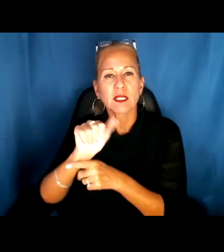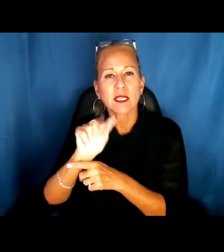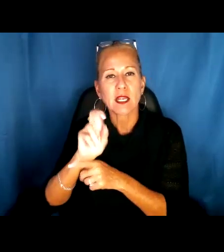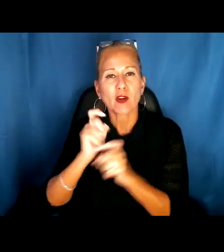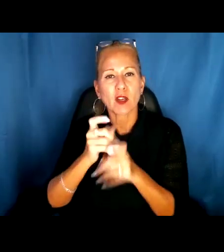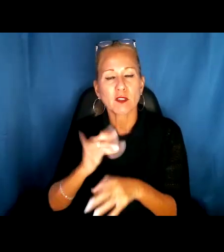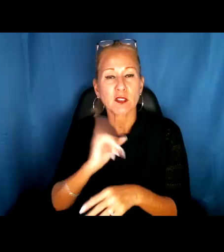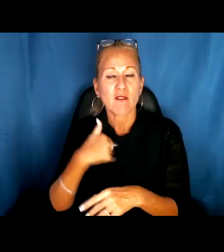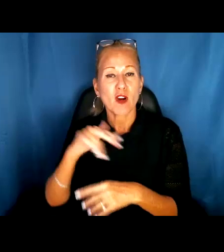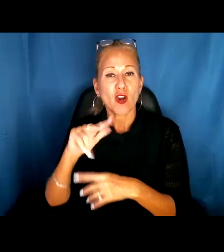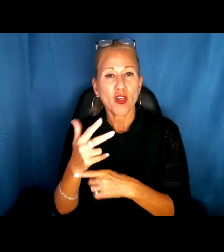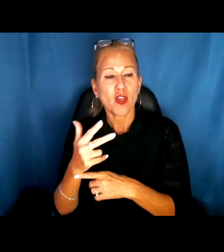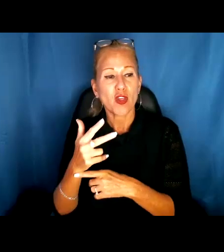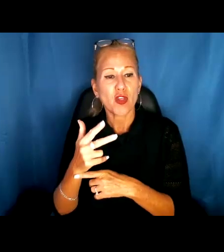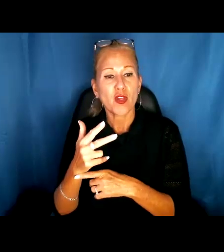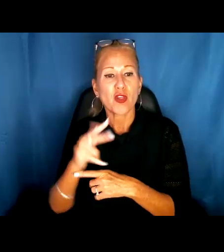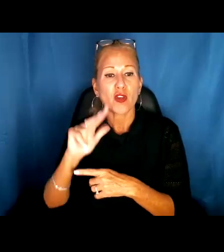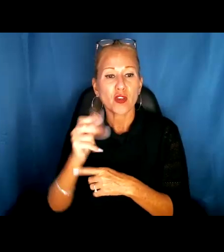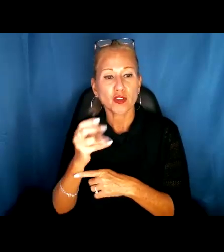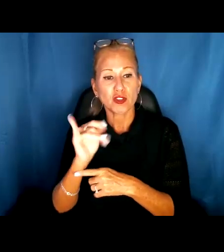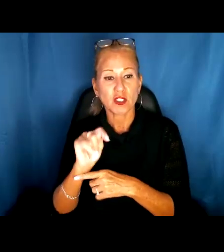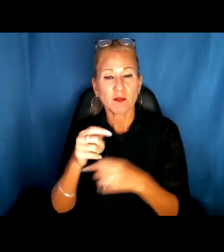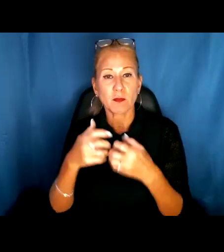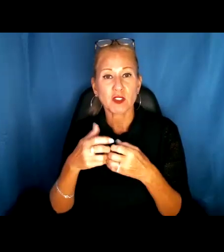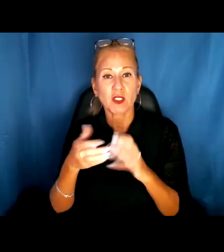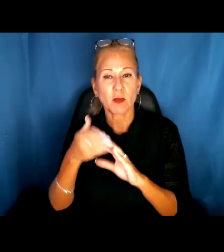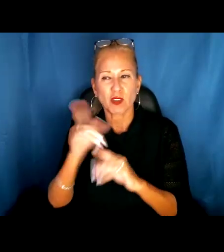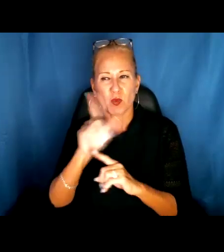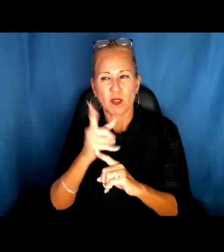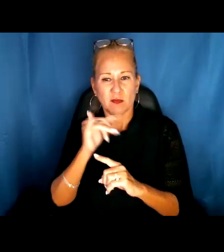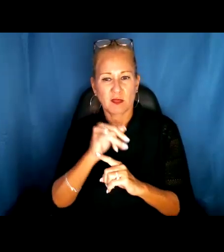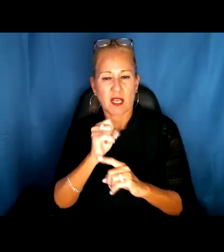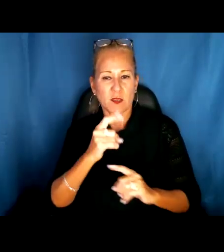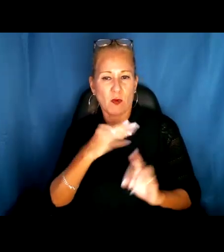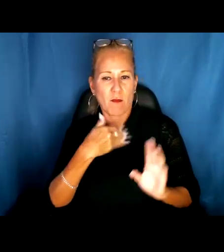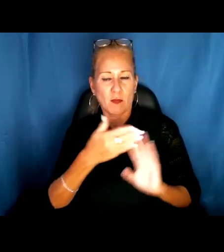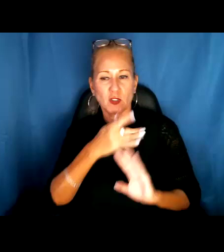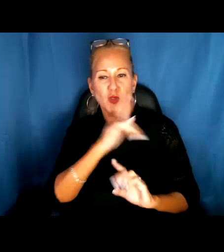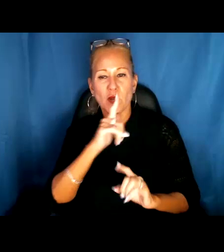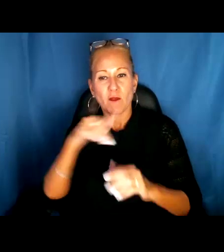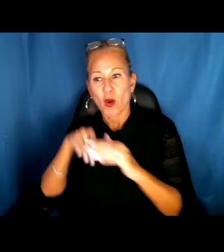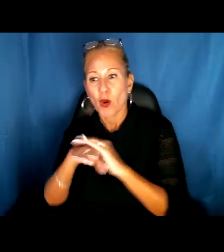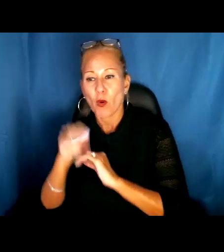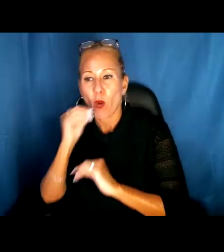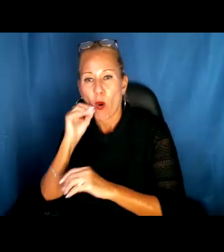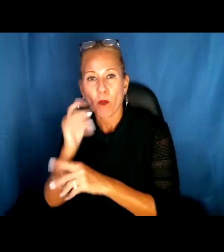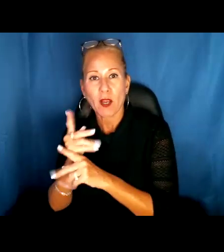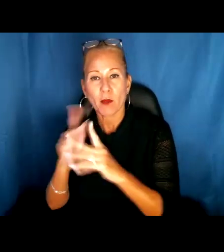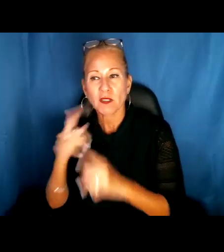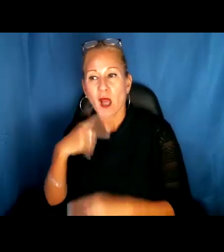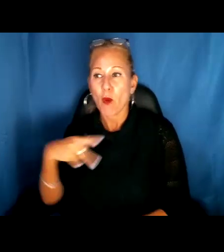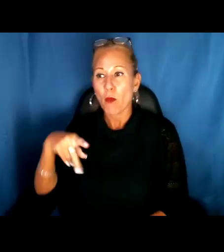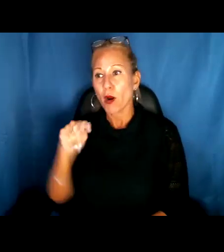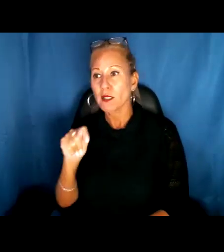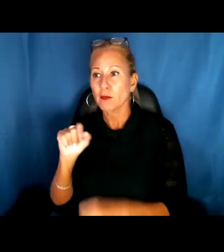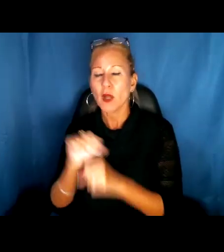shift machine operator as one of my caregivers. She would never walk into a home care agency and say, hey, I think I want a part-time job. But because she saw my